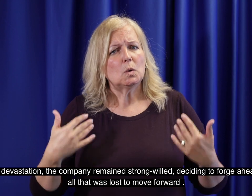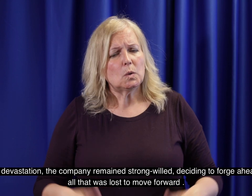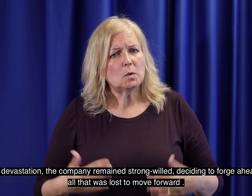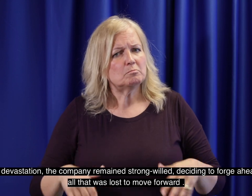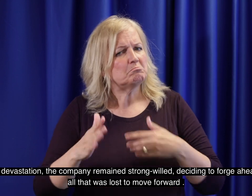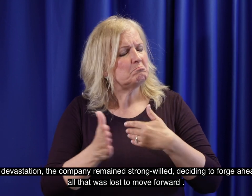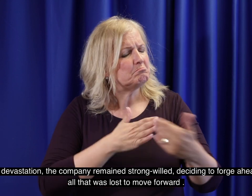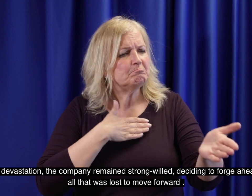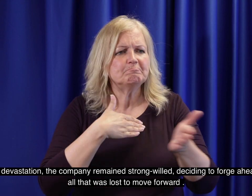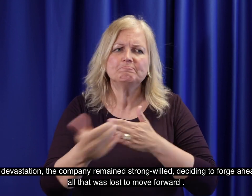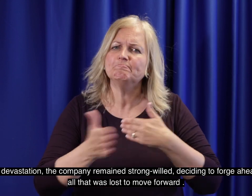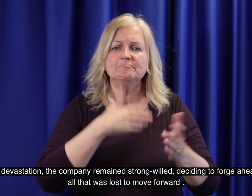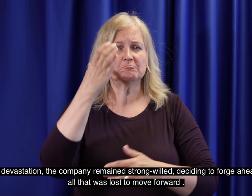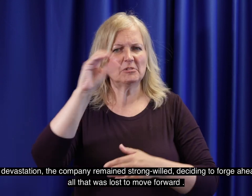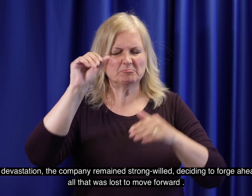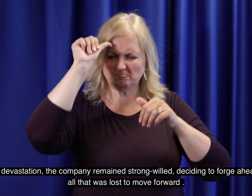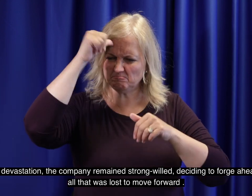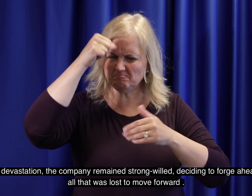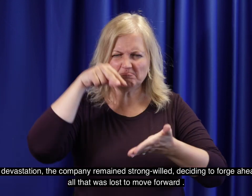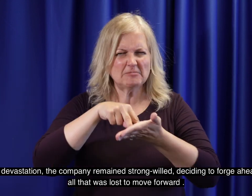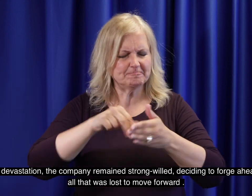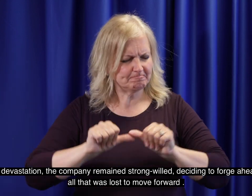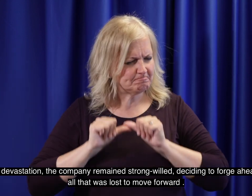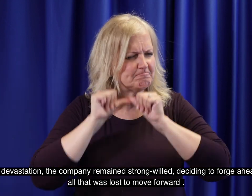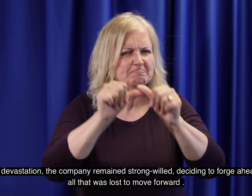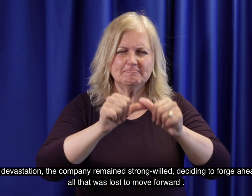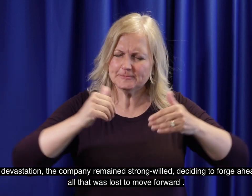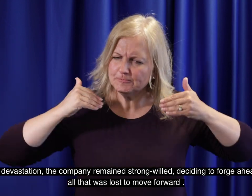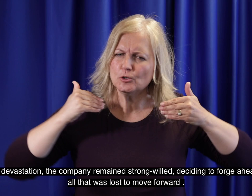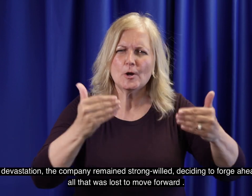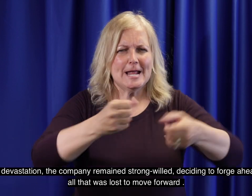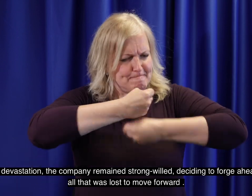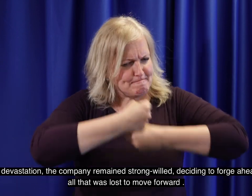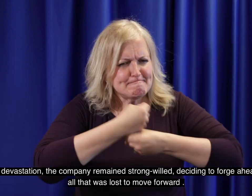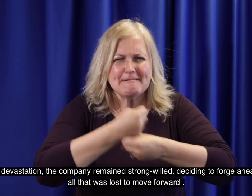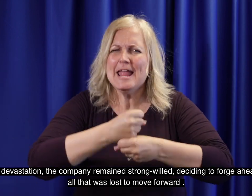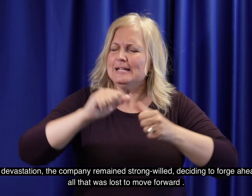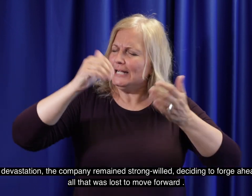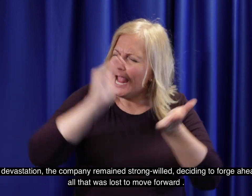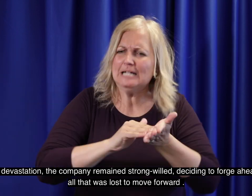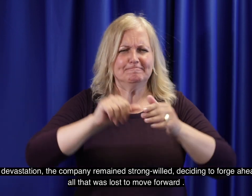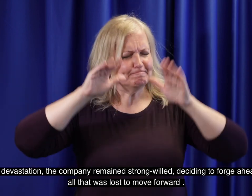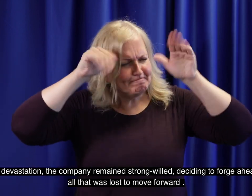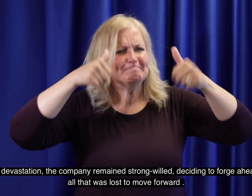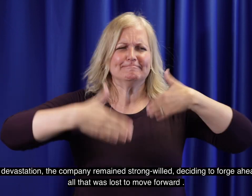Despite the devastation, the company remained strong-willed, deciding to forge ahead, replacing all that was lost to move forward.